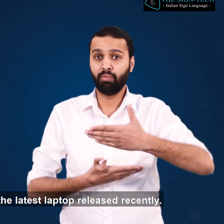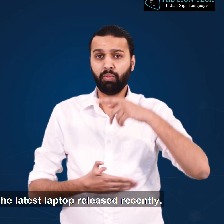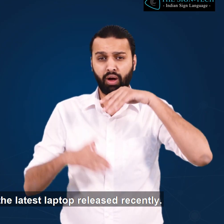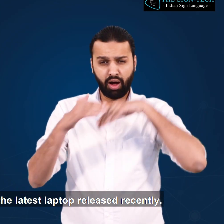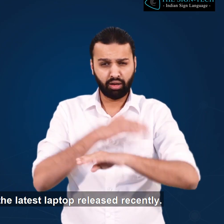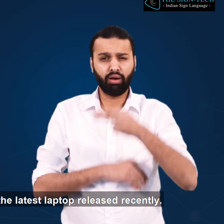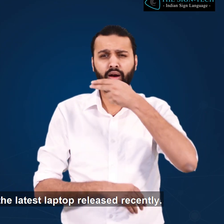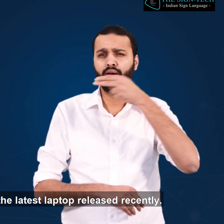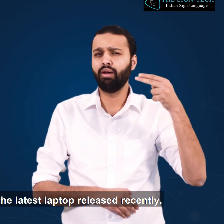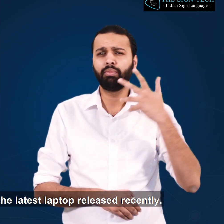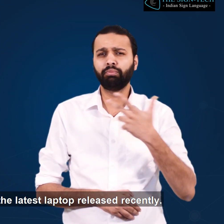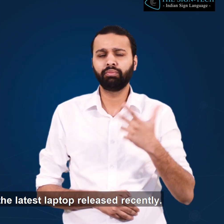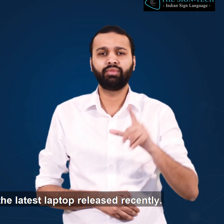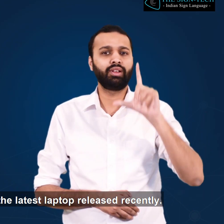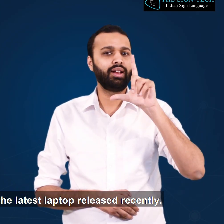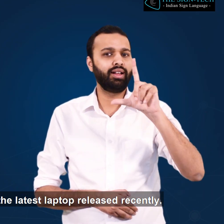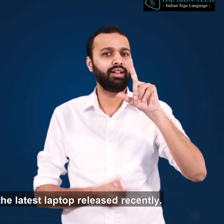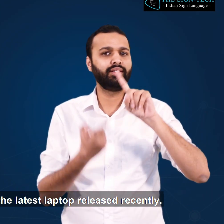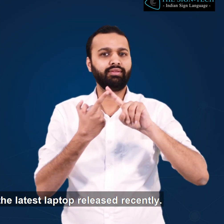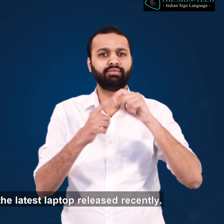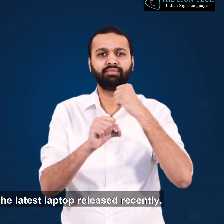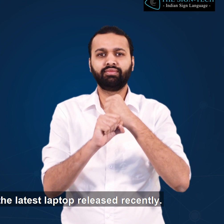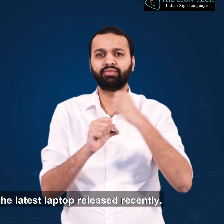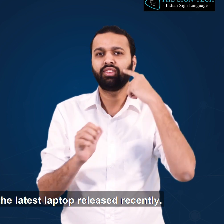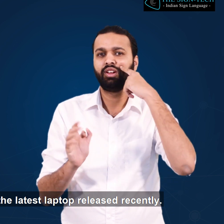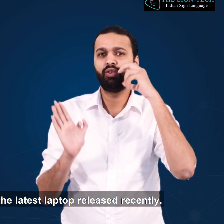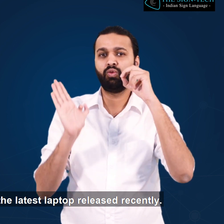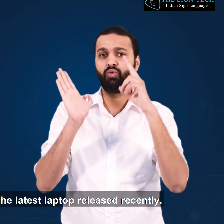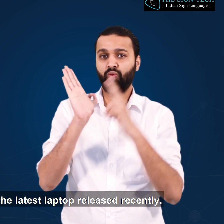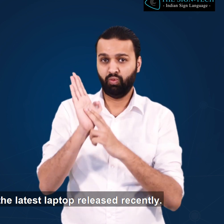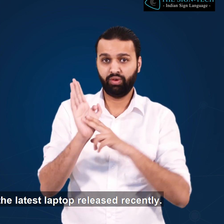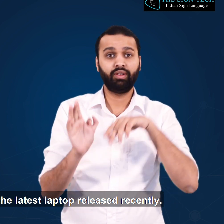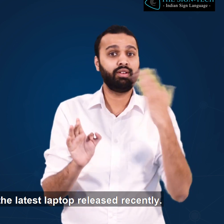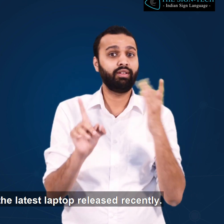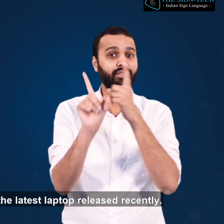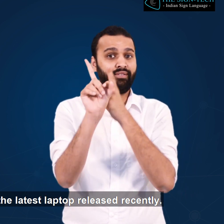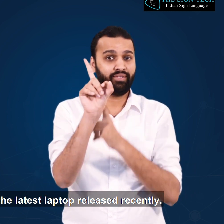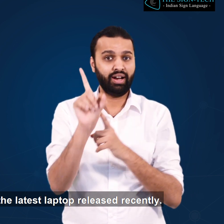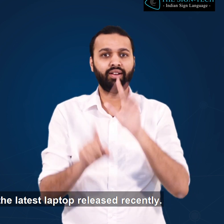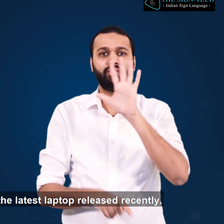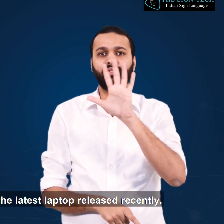The Lenovo Legion Y540 is the latest laptop released recently.